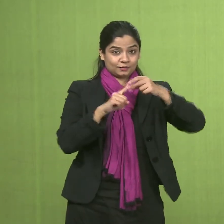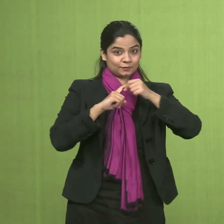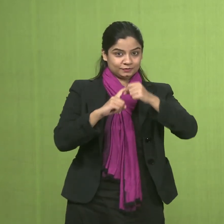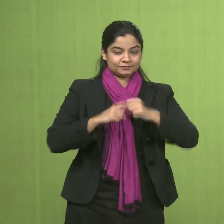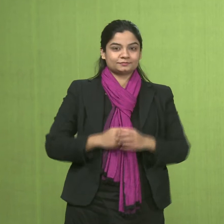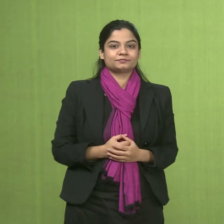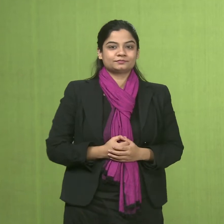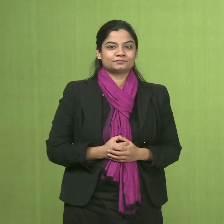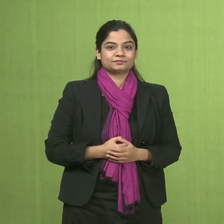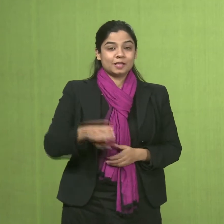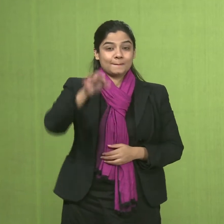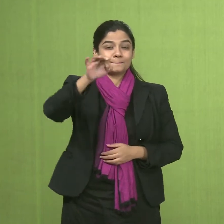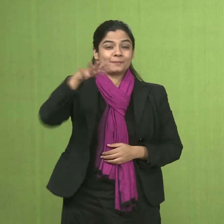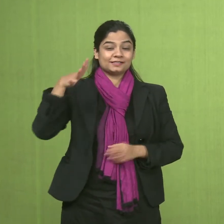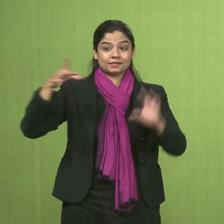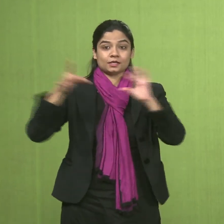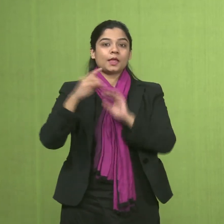Second statement.